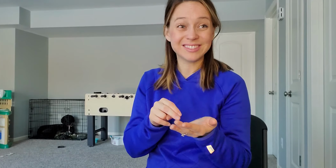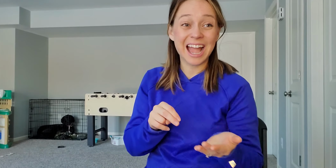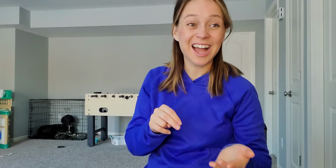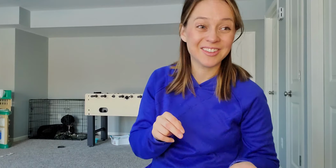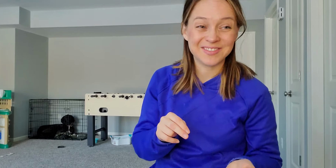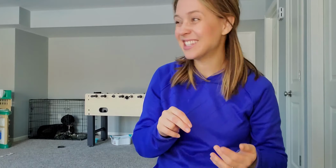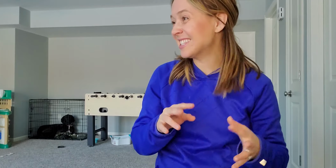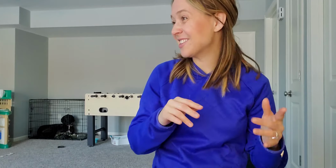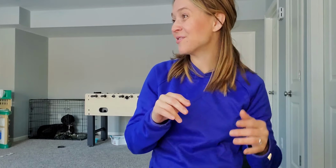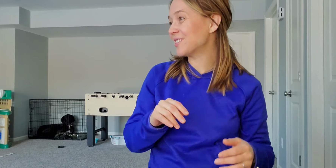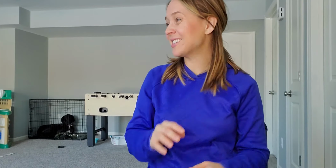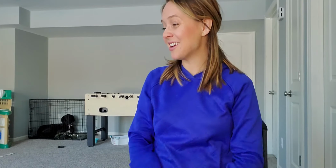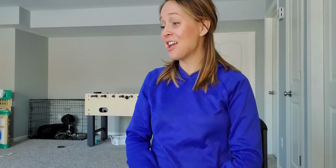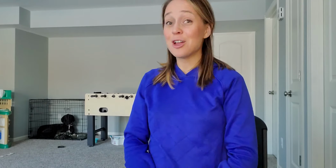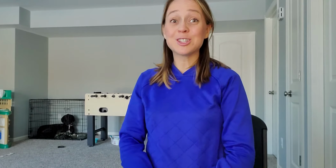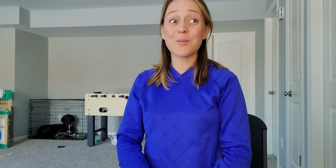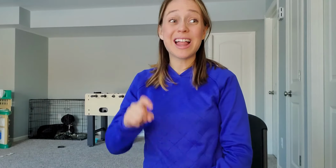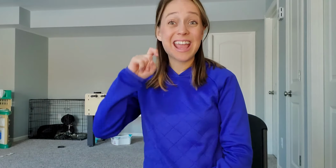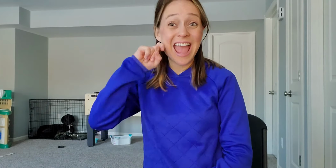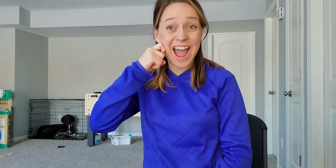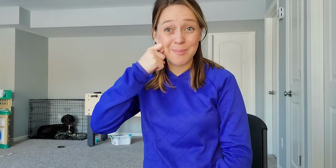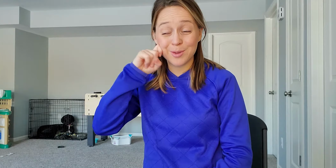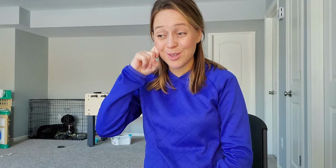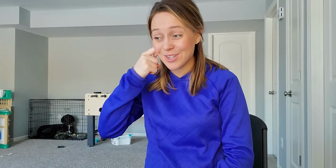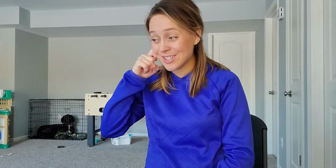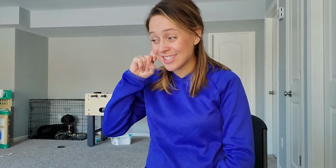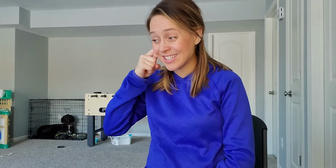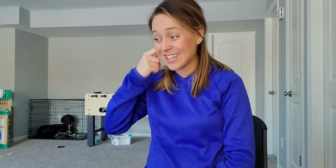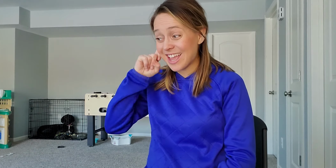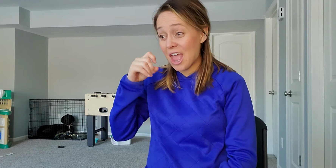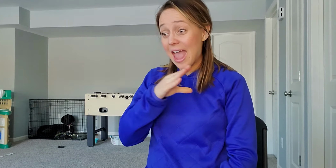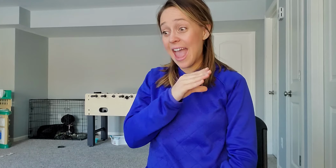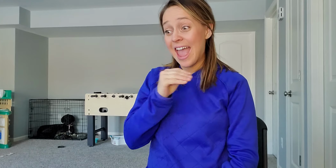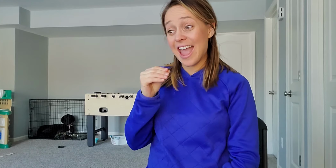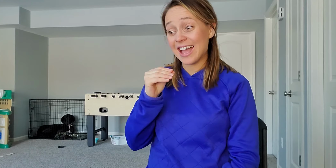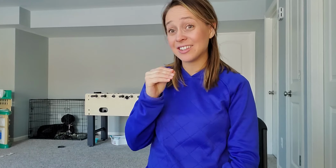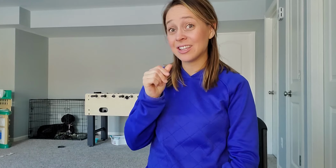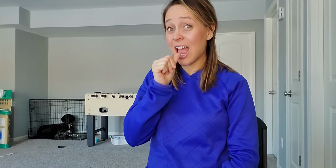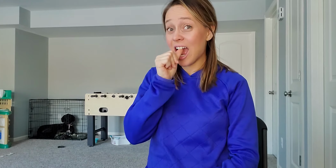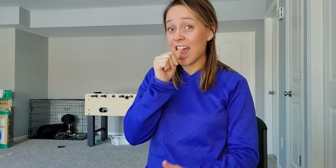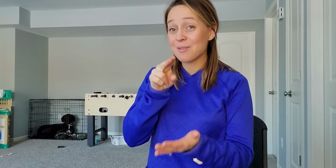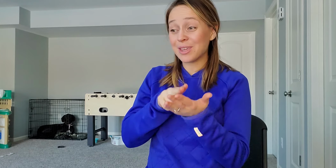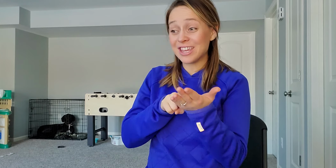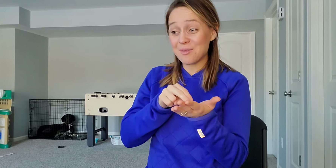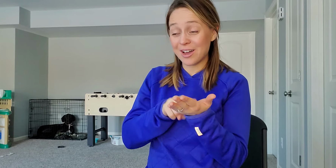Yeah, I've seen different foods. Uh-huh. So we like apples and peanut butter.